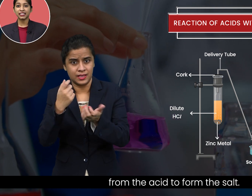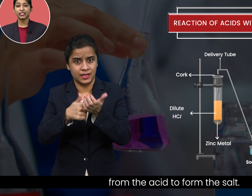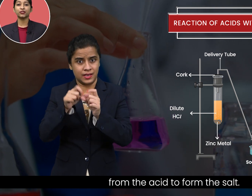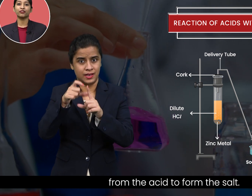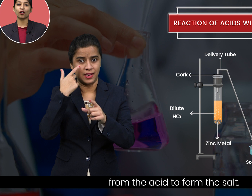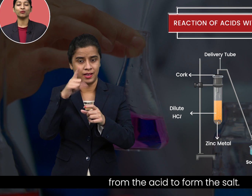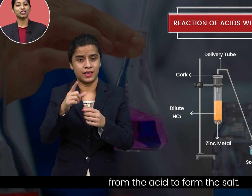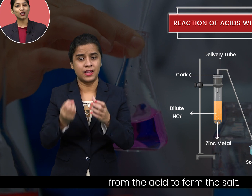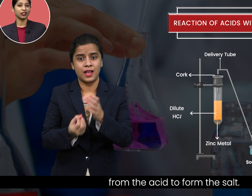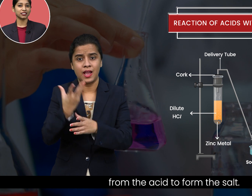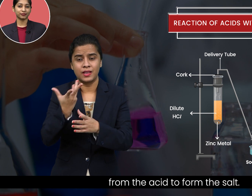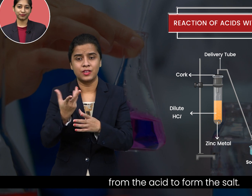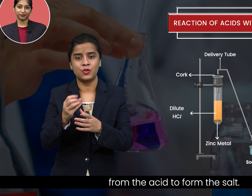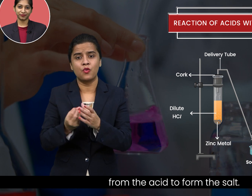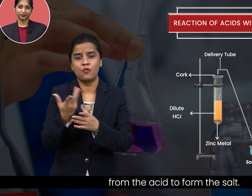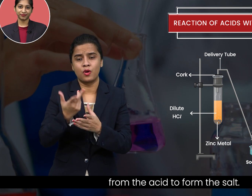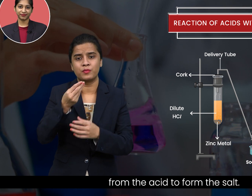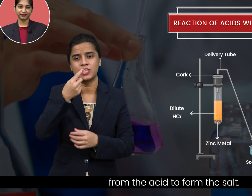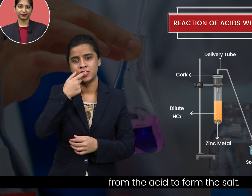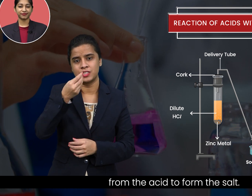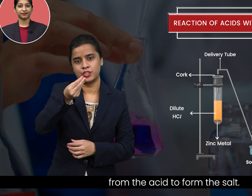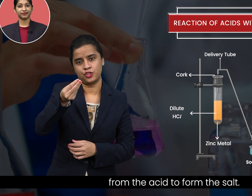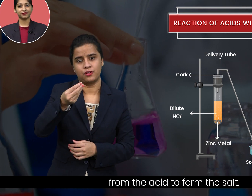the acid to form the salt.